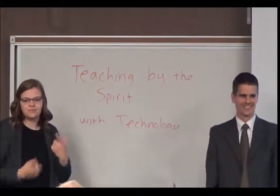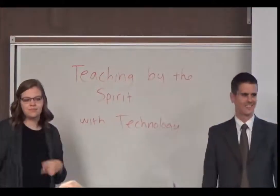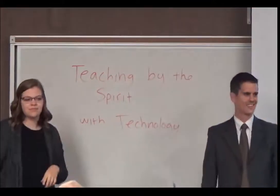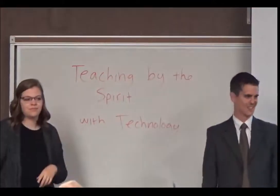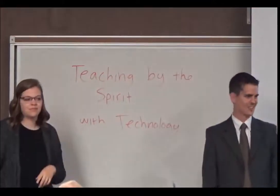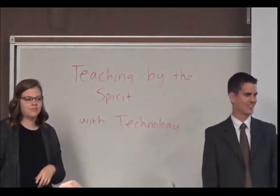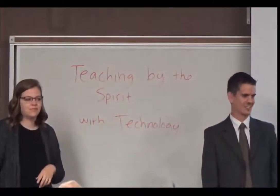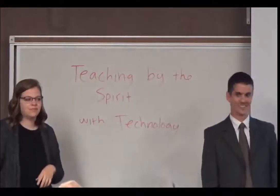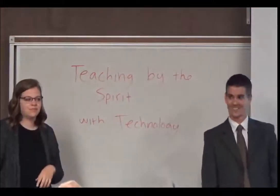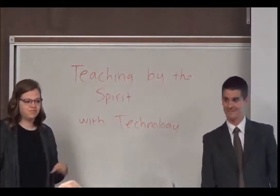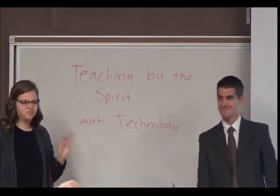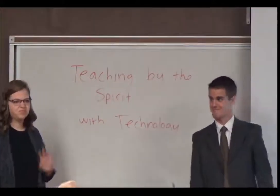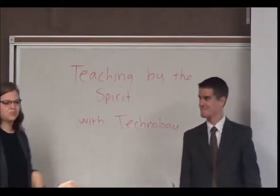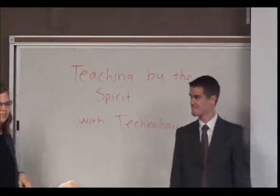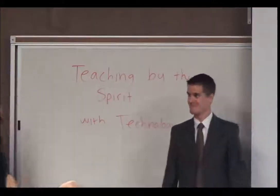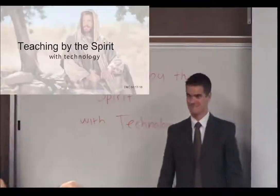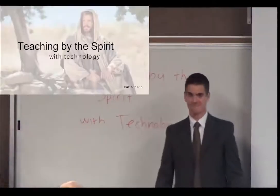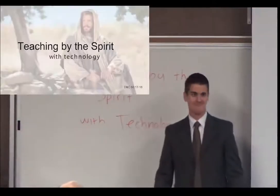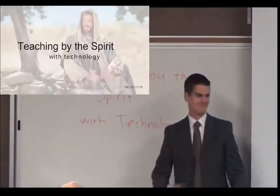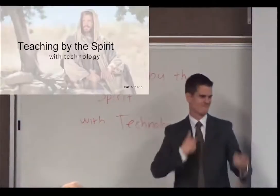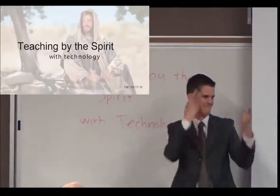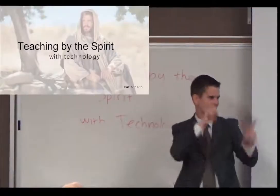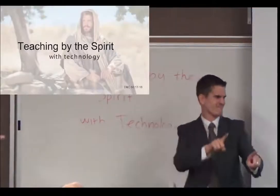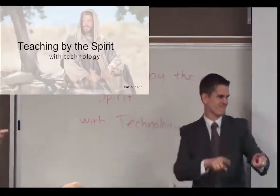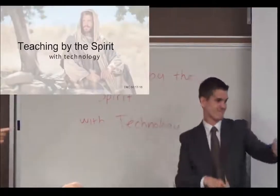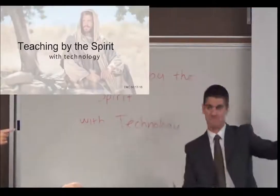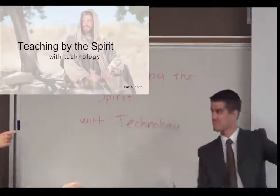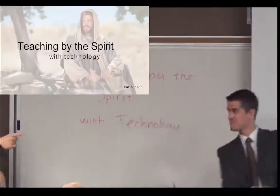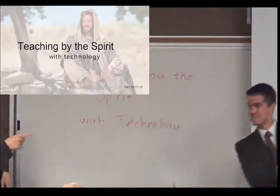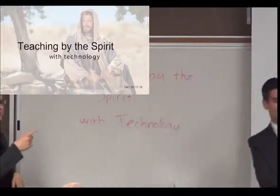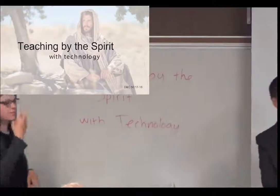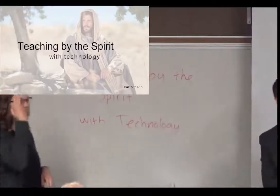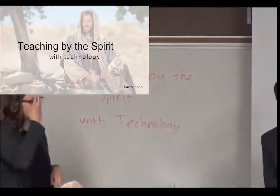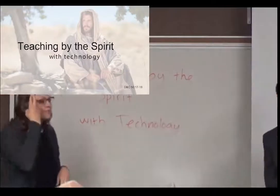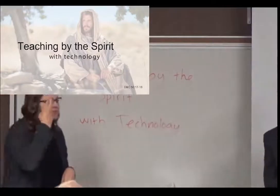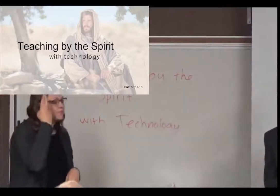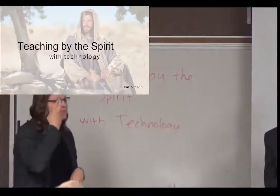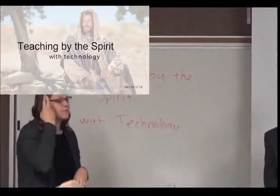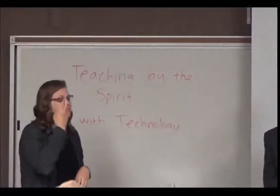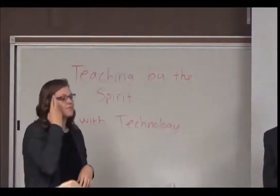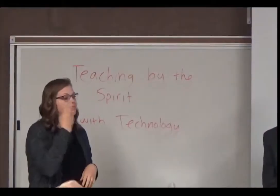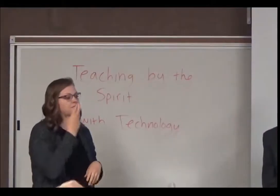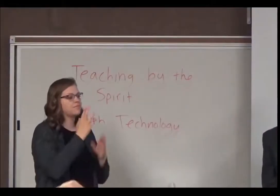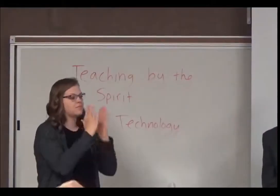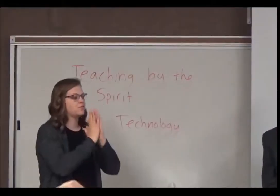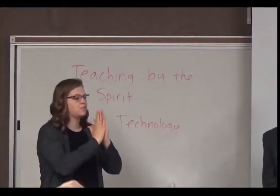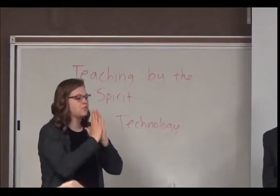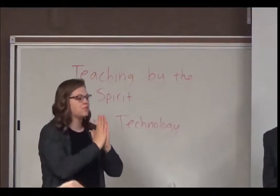Partnering with the Spirit. Okay, great. Got another one. Realize